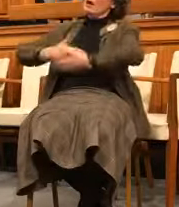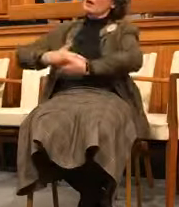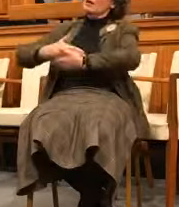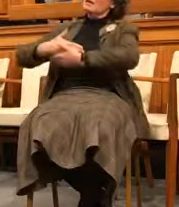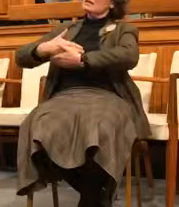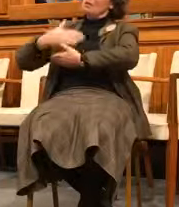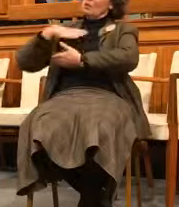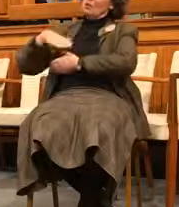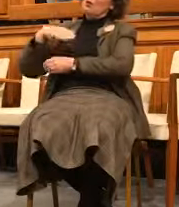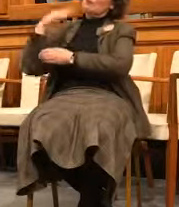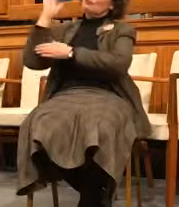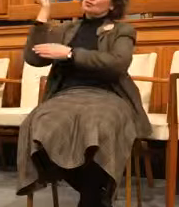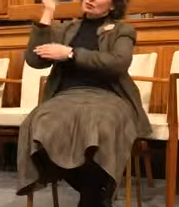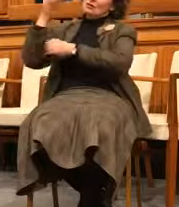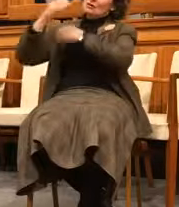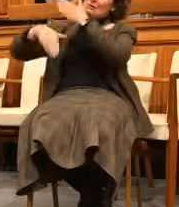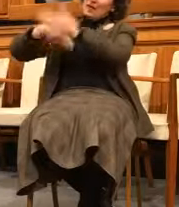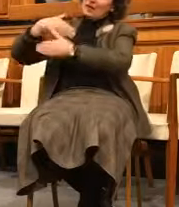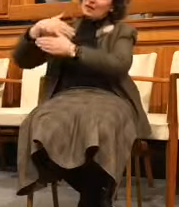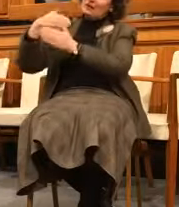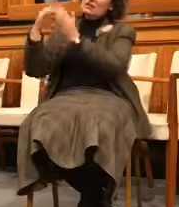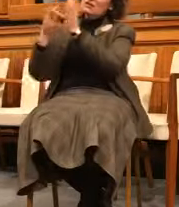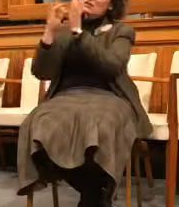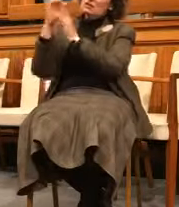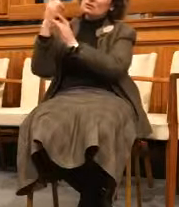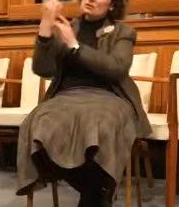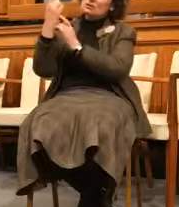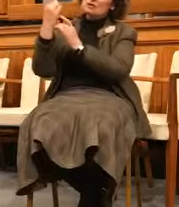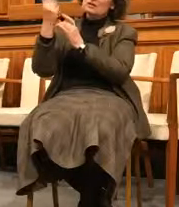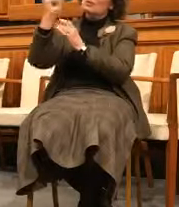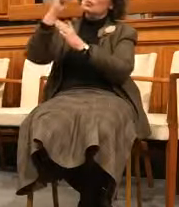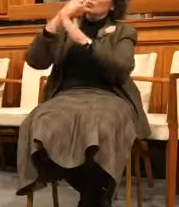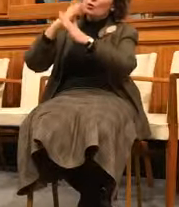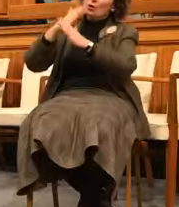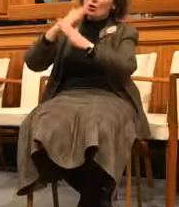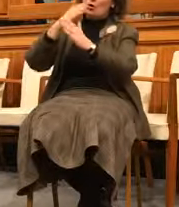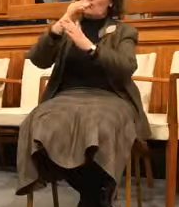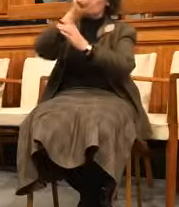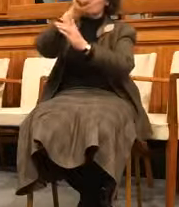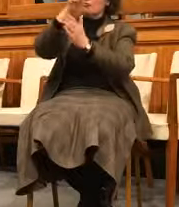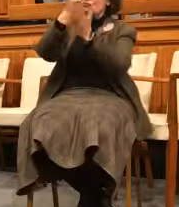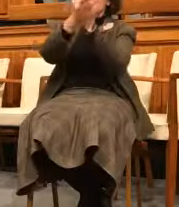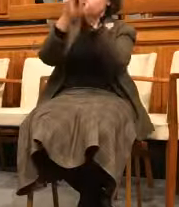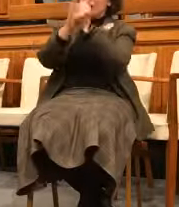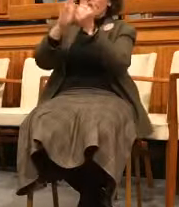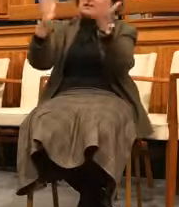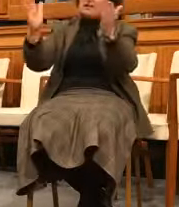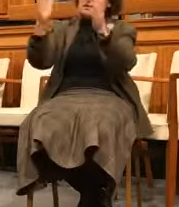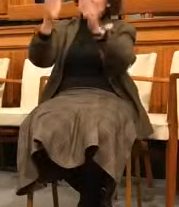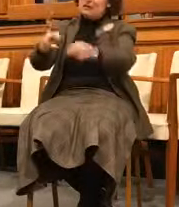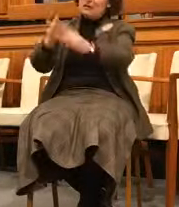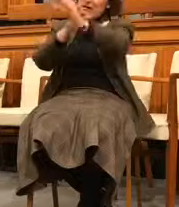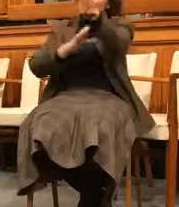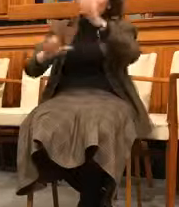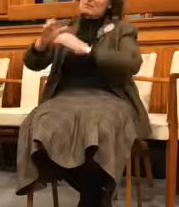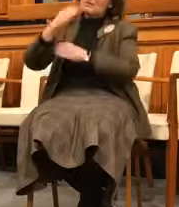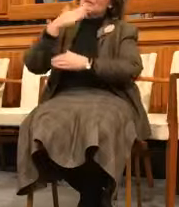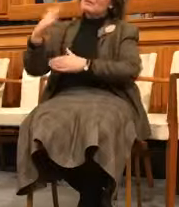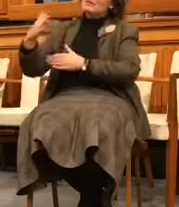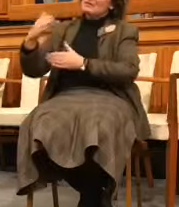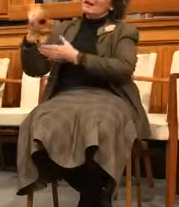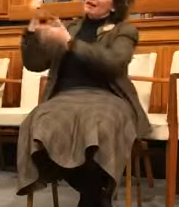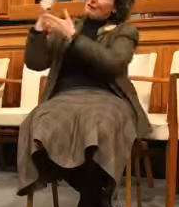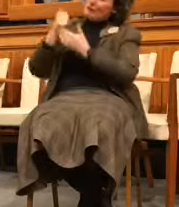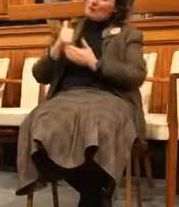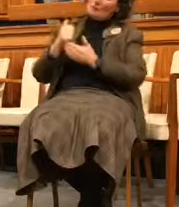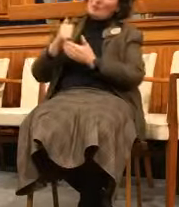has done. Deal with us all, we pray. Let none go out of this place unhelped,